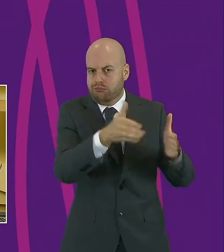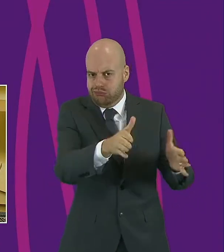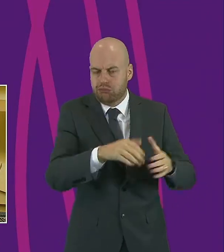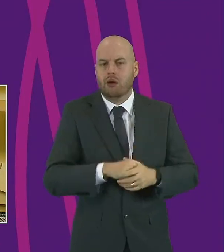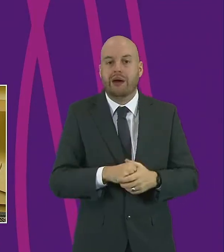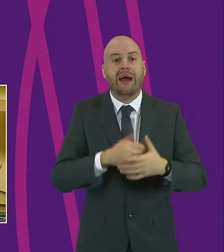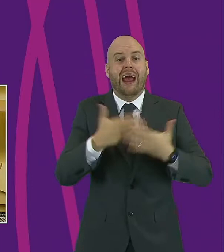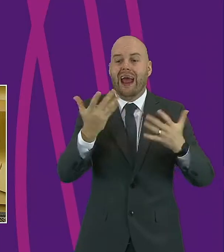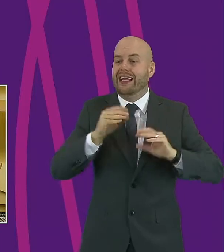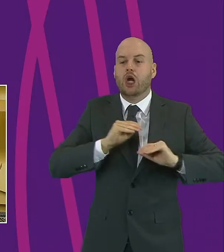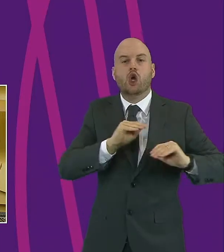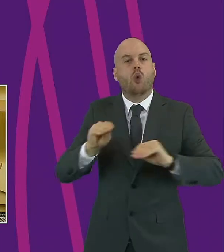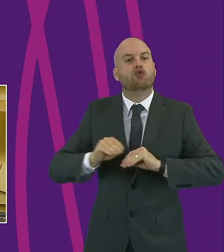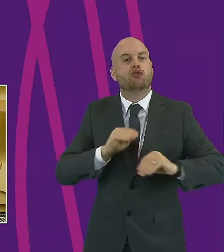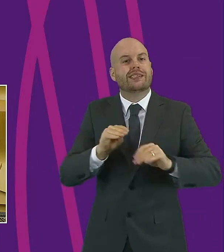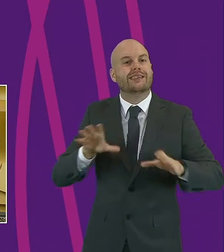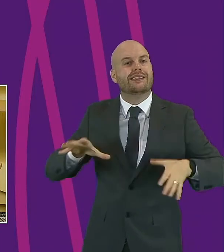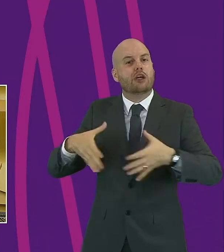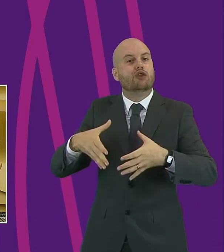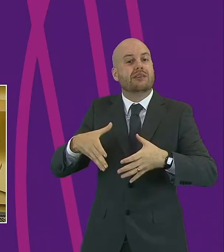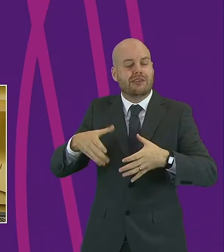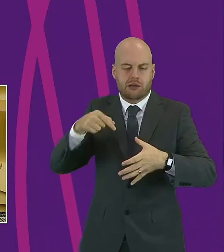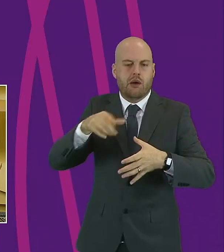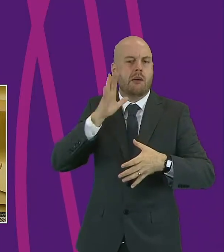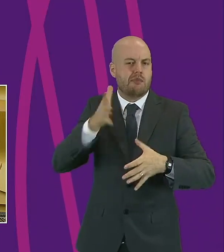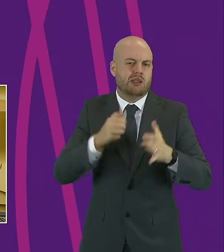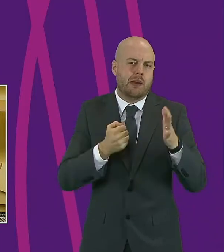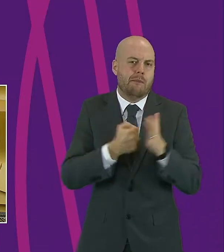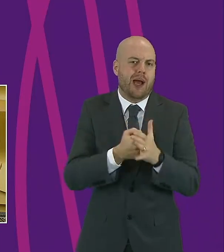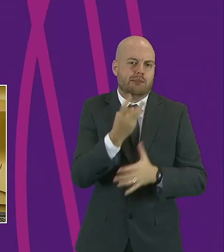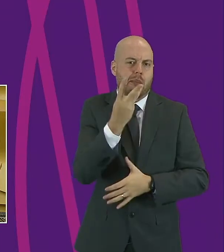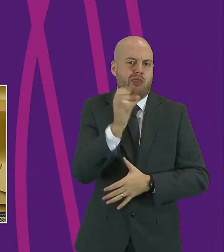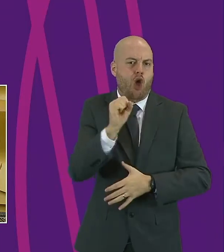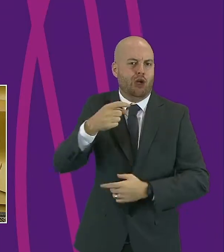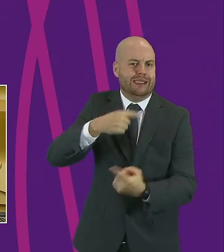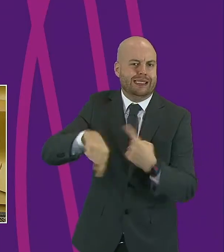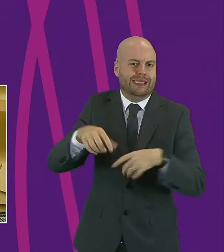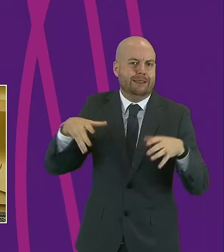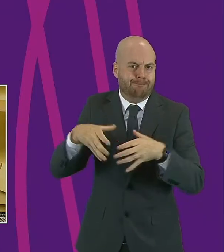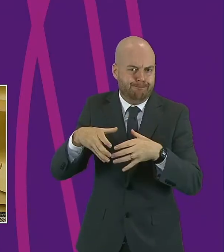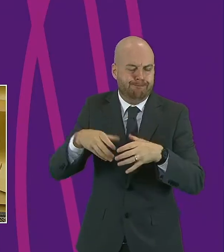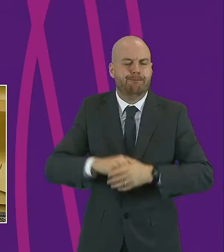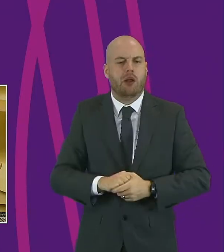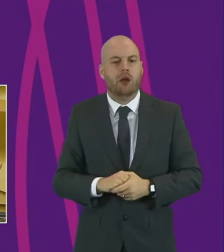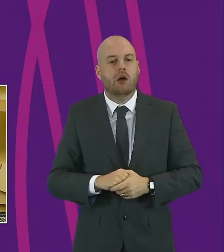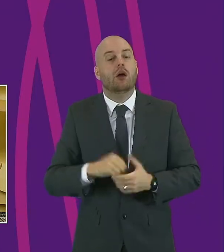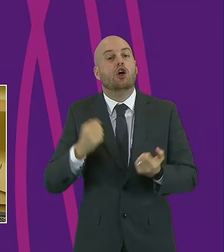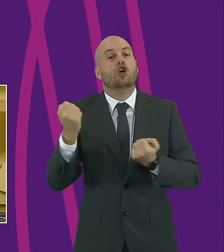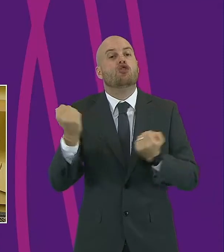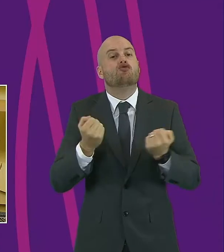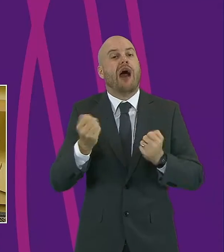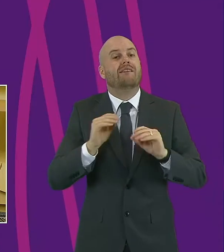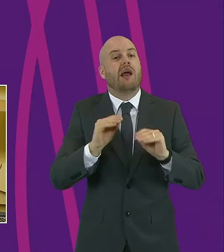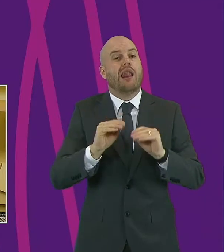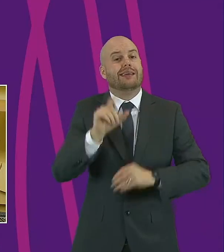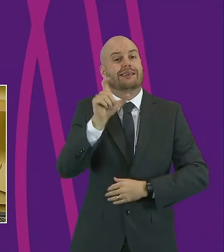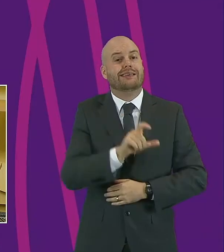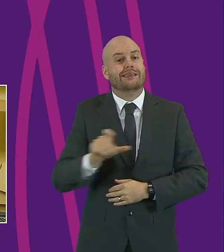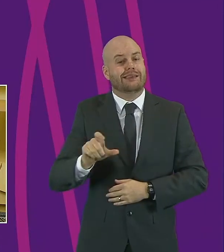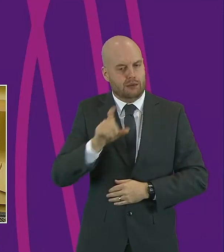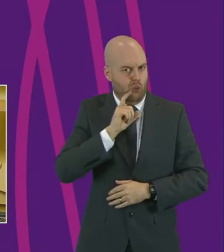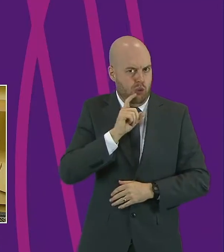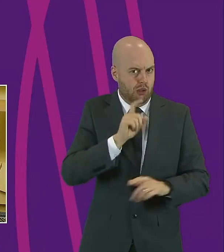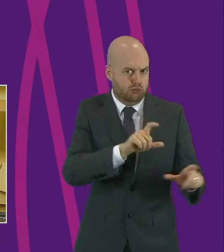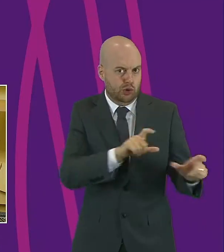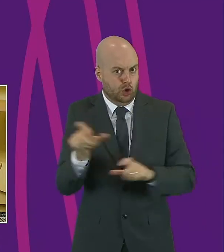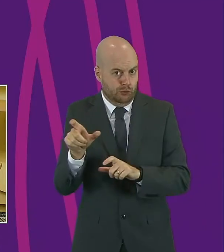can be coached at any one time. Driving lessons will resume, and indoor face-to-face advice services, for example Citizens Advice,